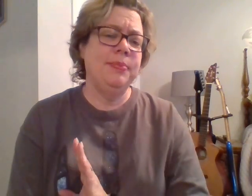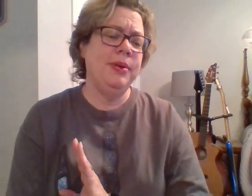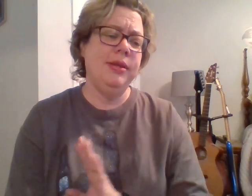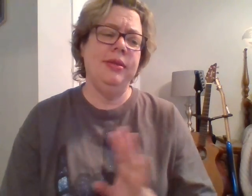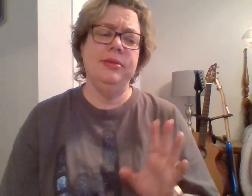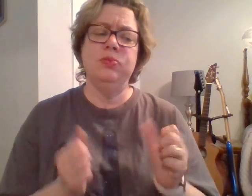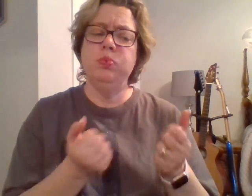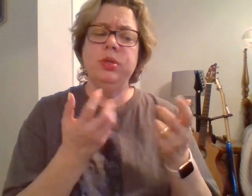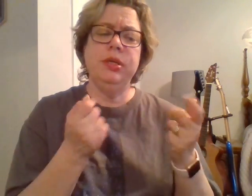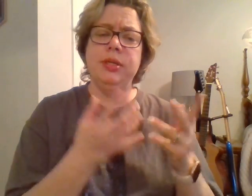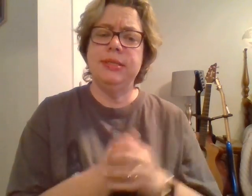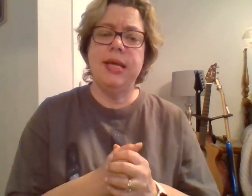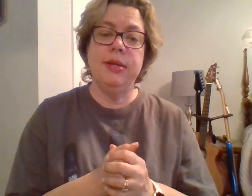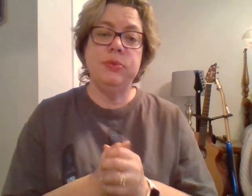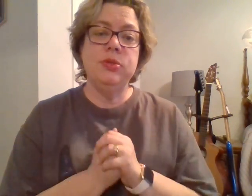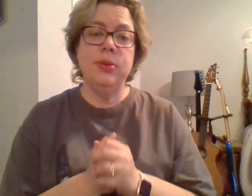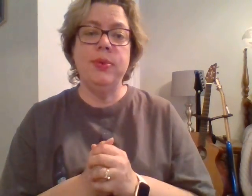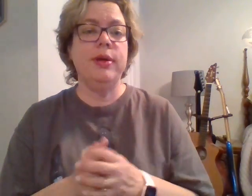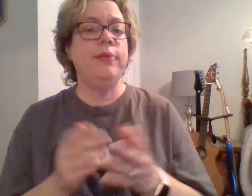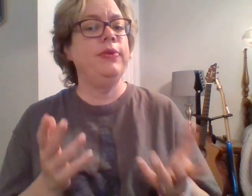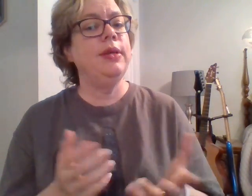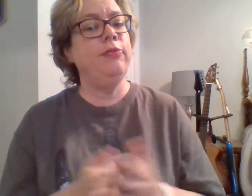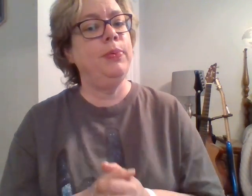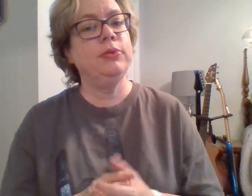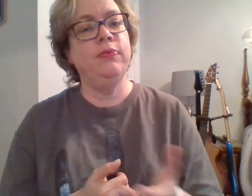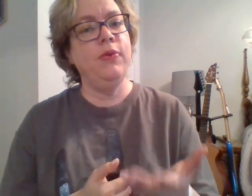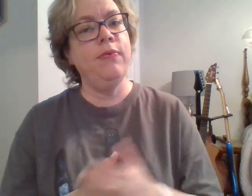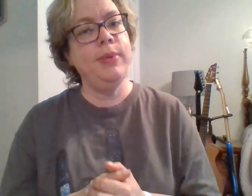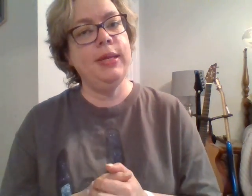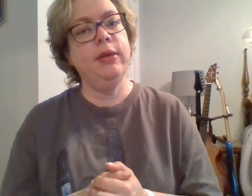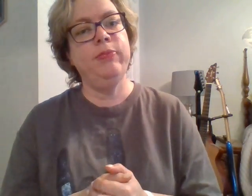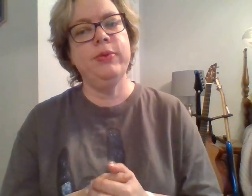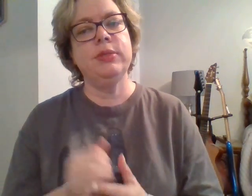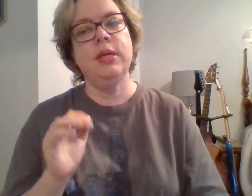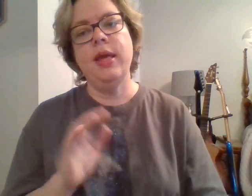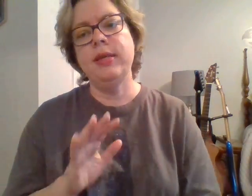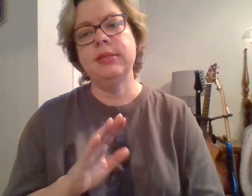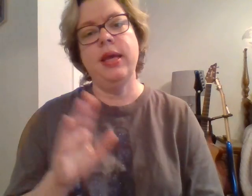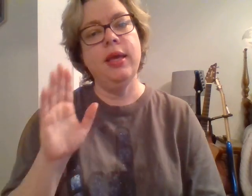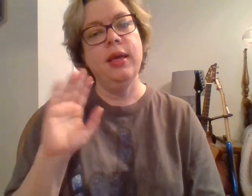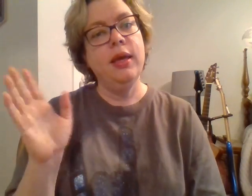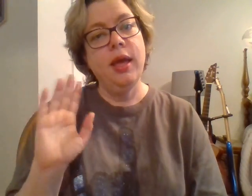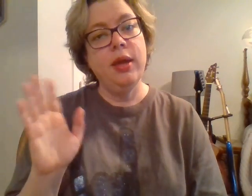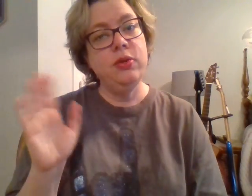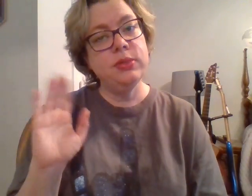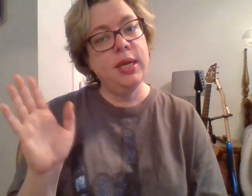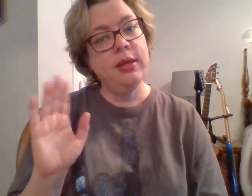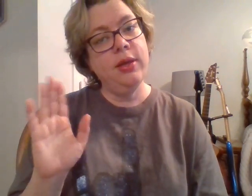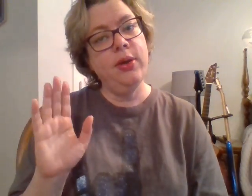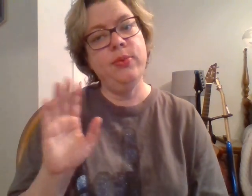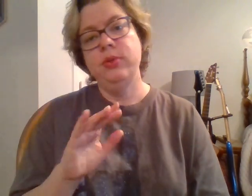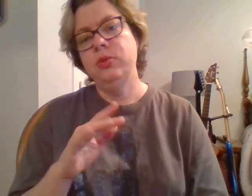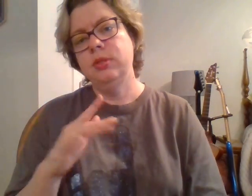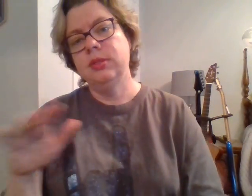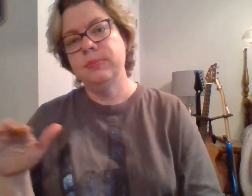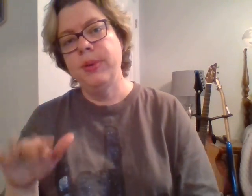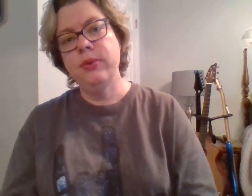somebody is really good at sign language, you know what? If you ever meet a deaf person and they say, and you say hello and you spell your